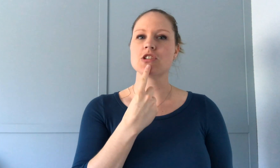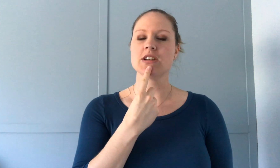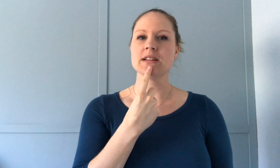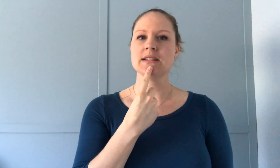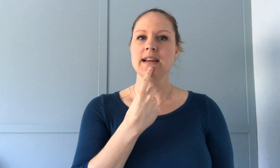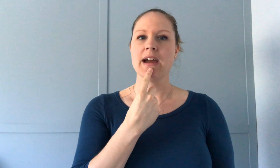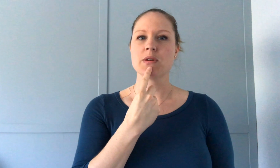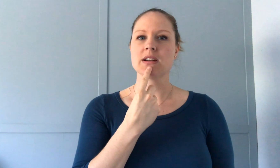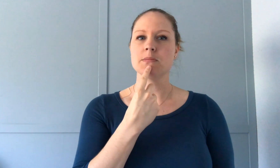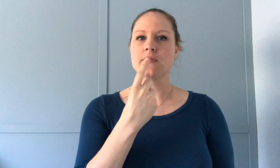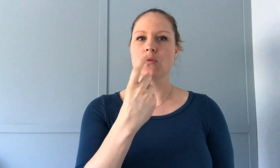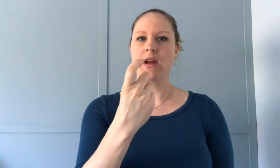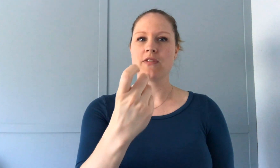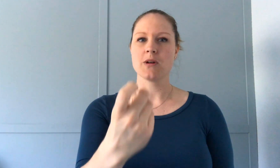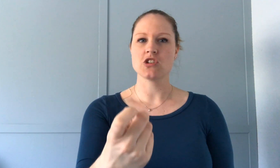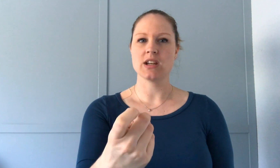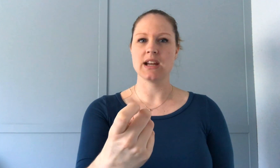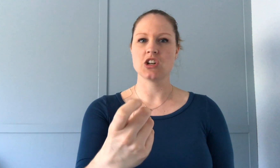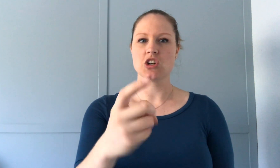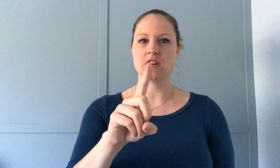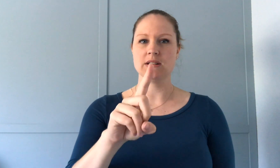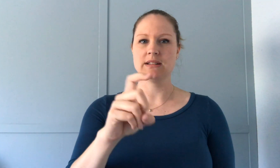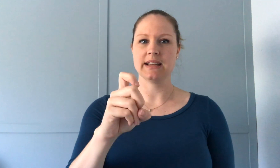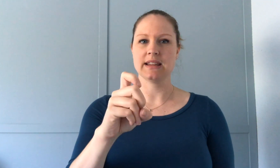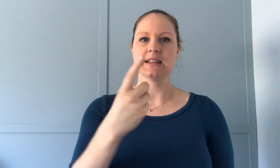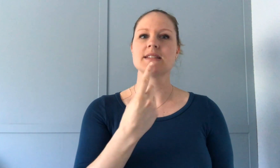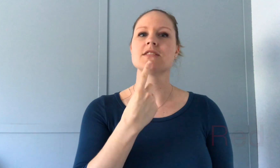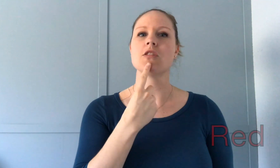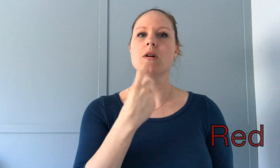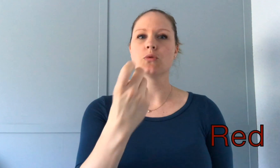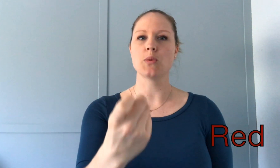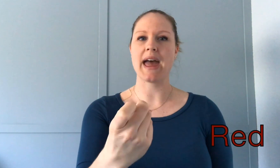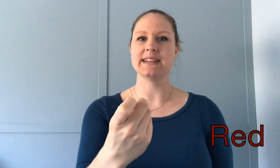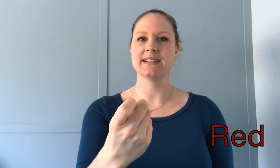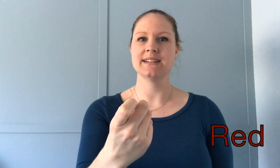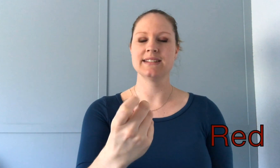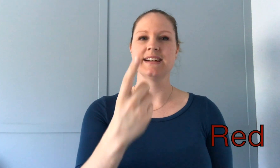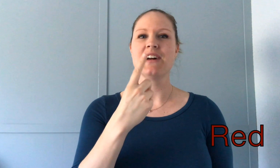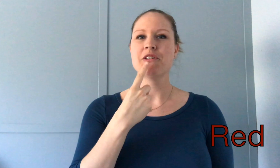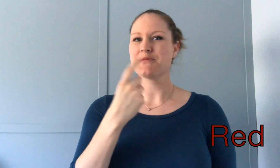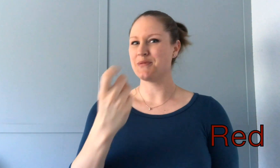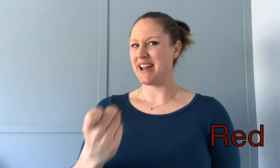chin and we're going to move it away from our chin and curl like this. So red, red,